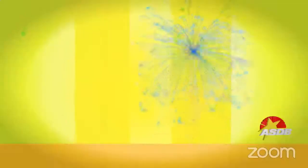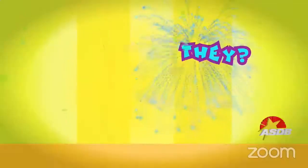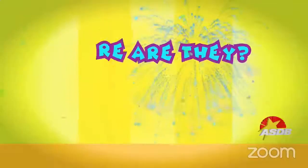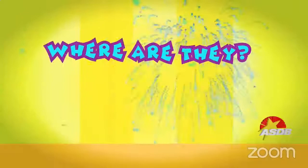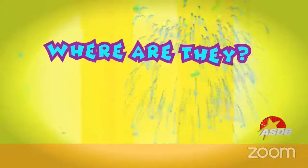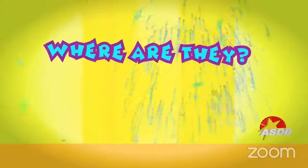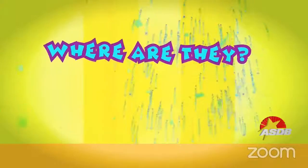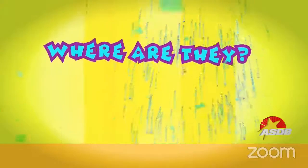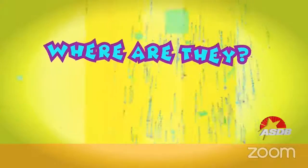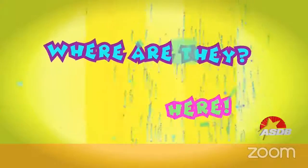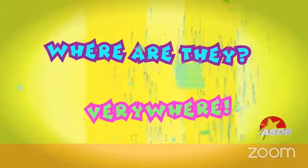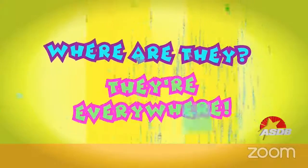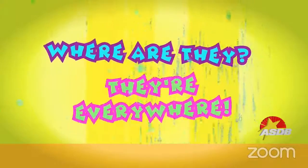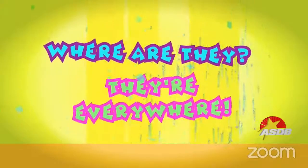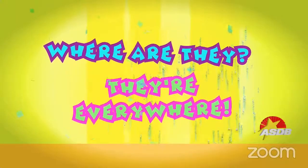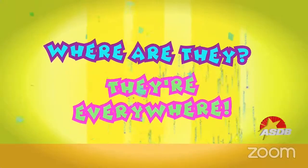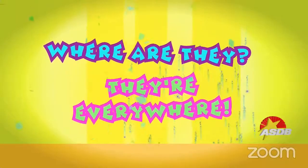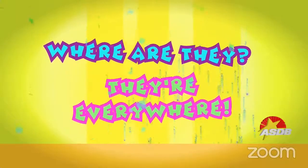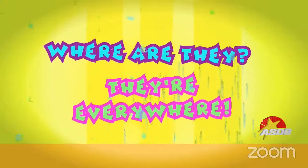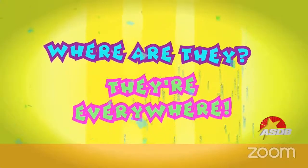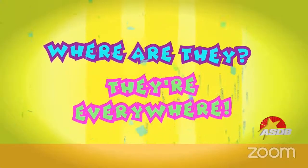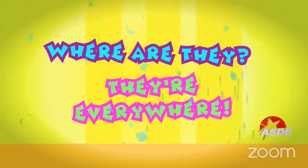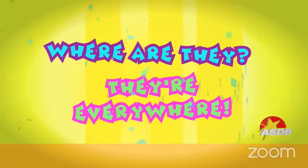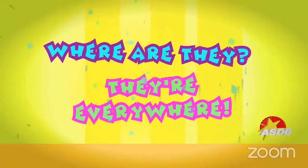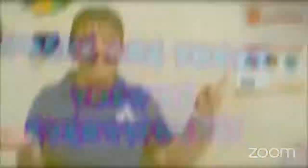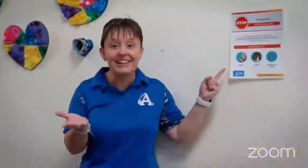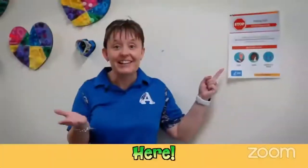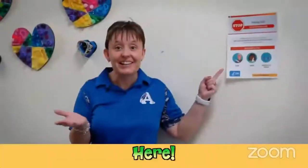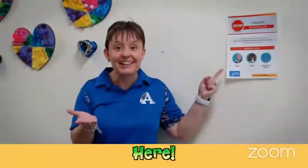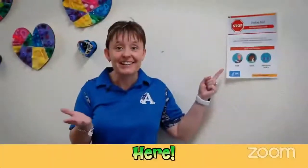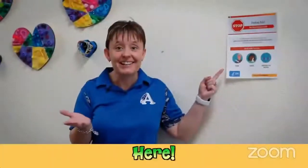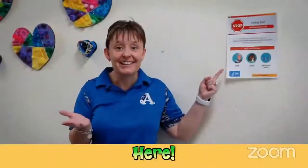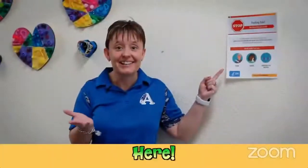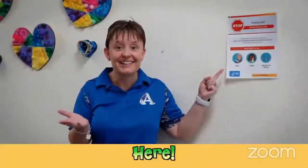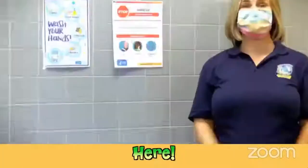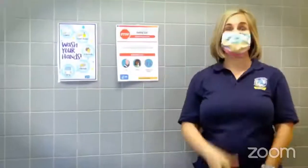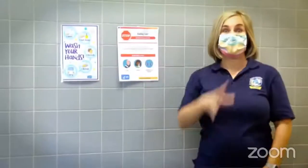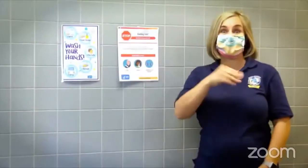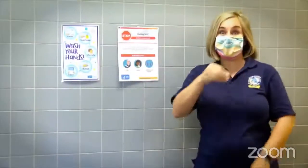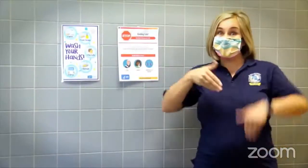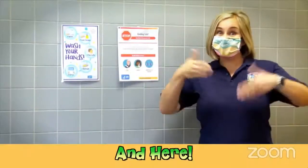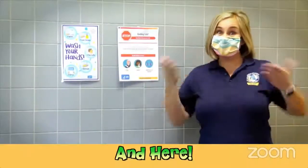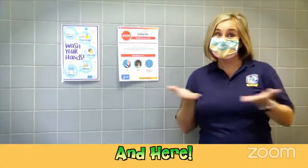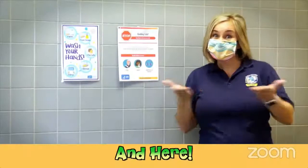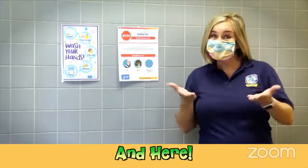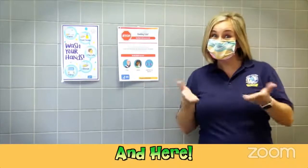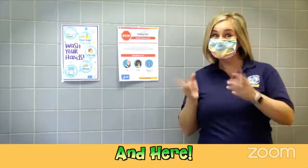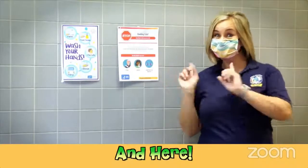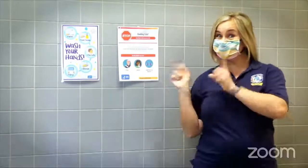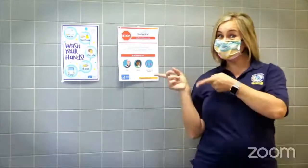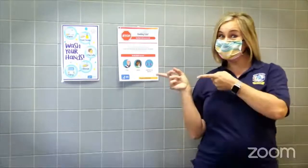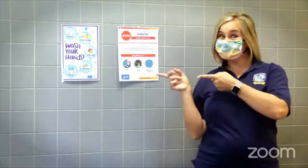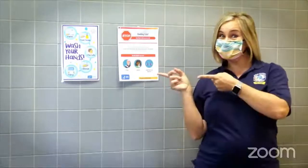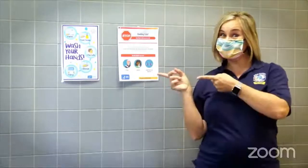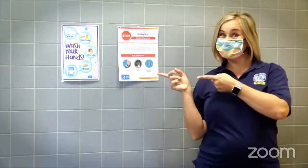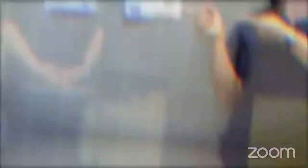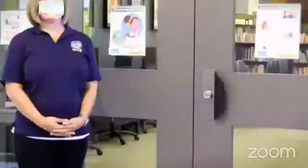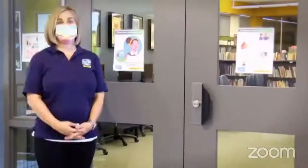Where are they? They're everywhere. And here. And here.